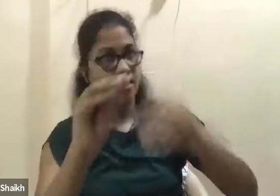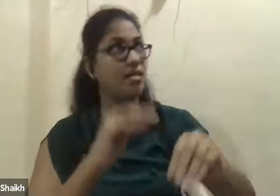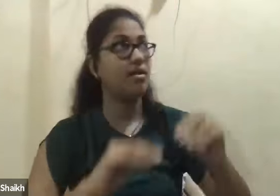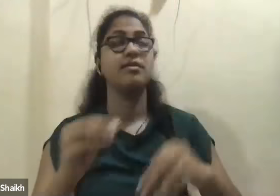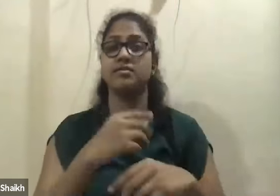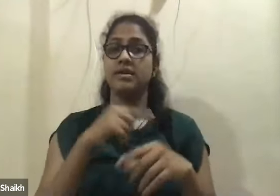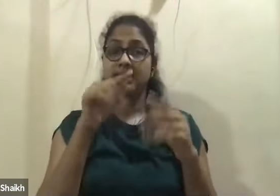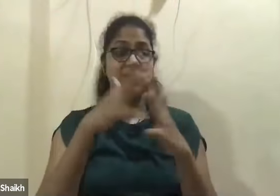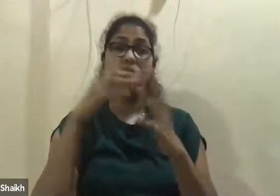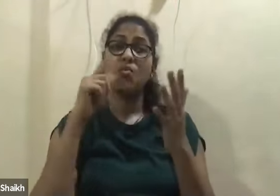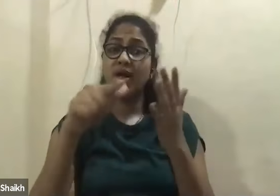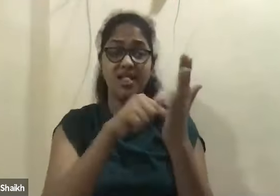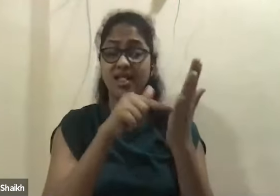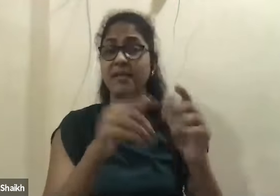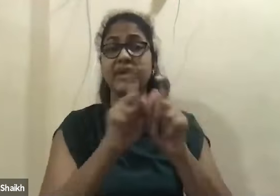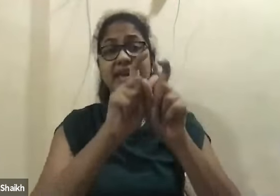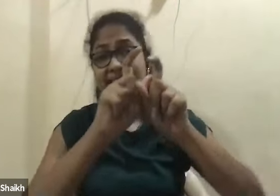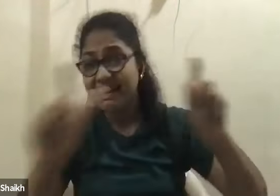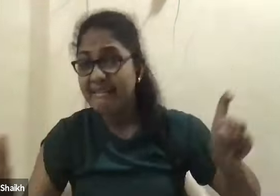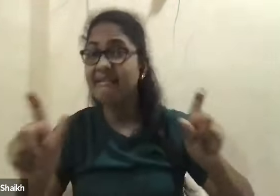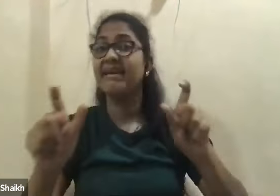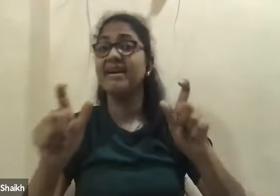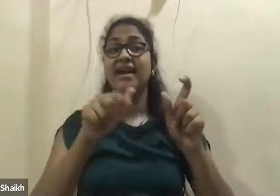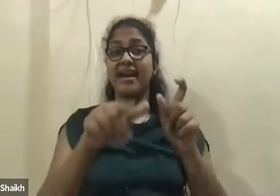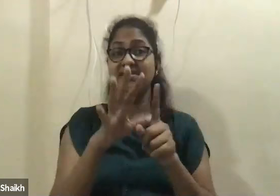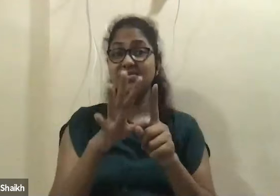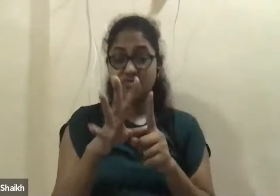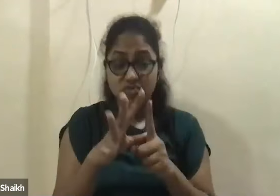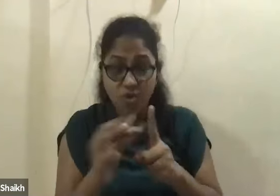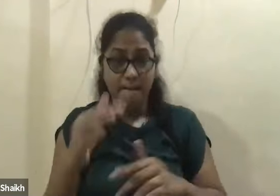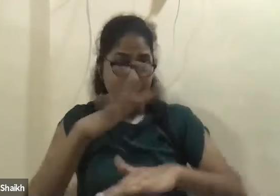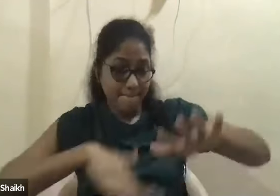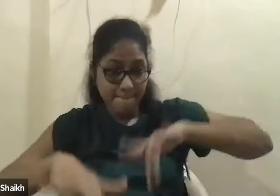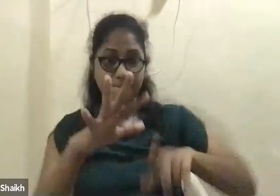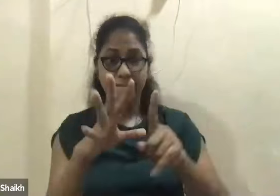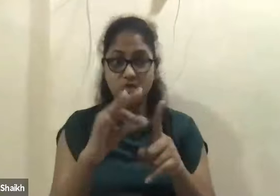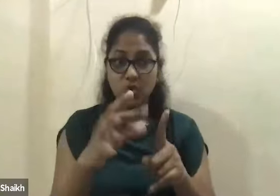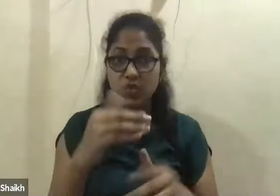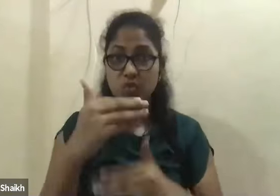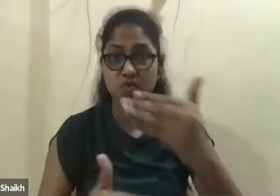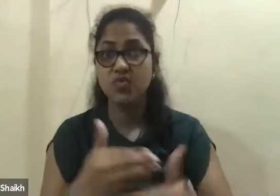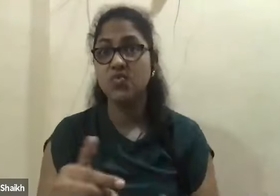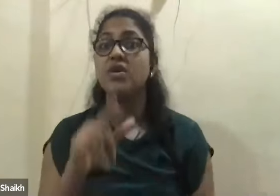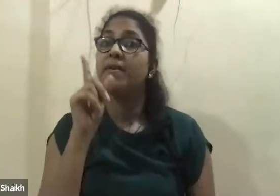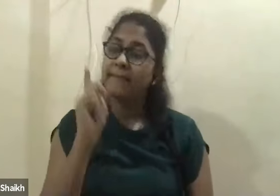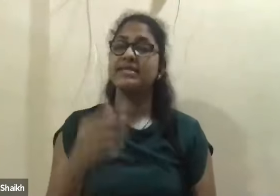to be really clear, and the executor, it's very important to have a person as the executor